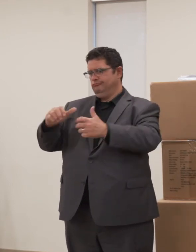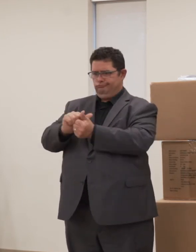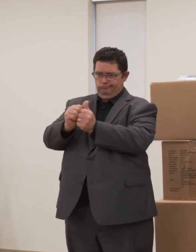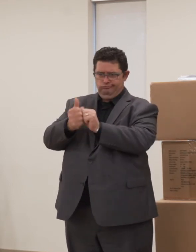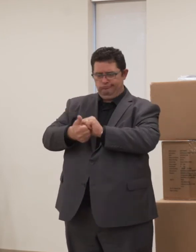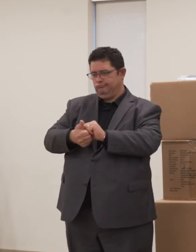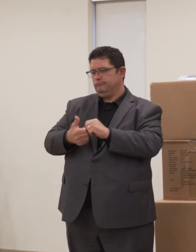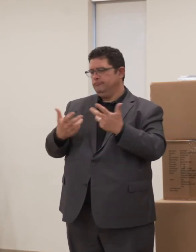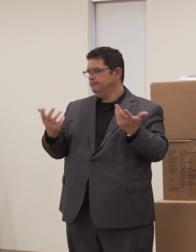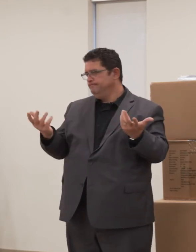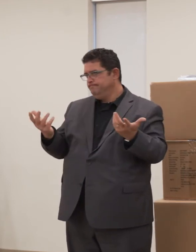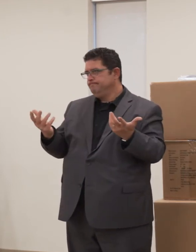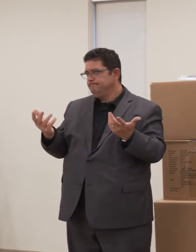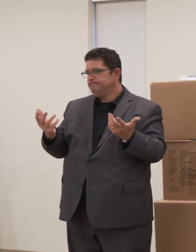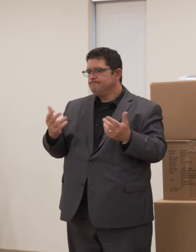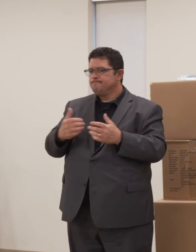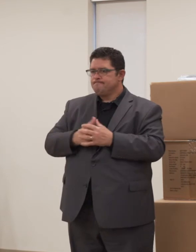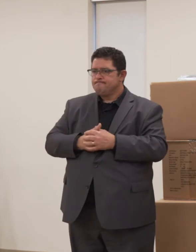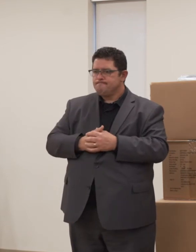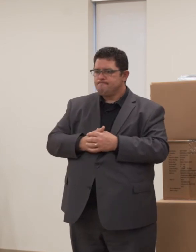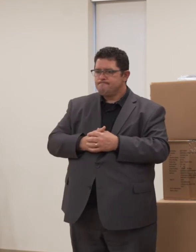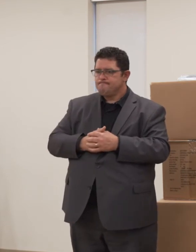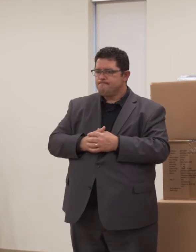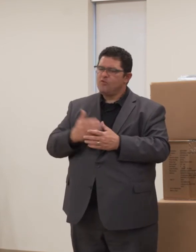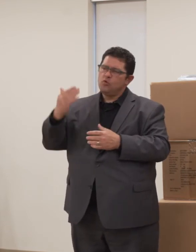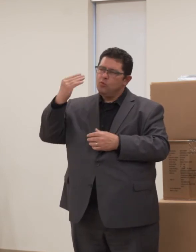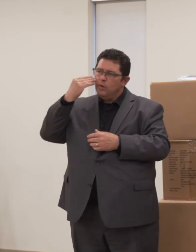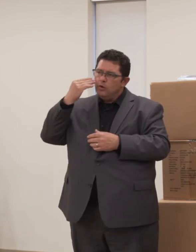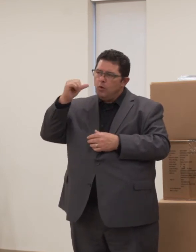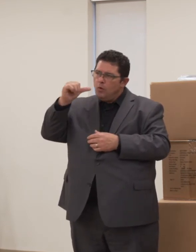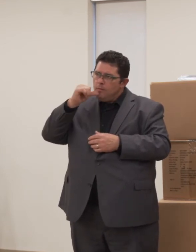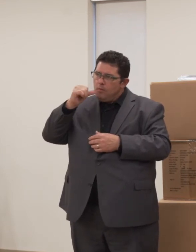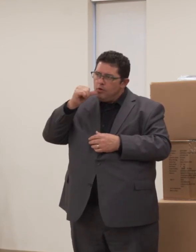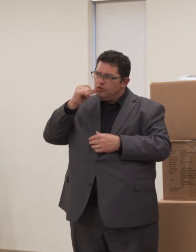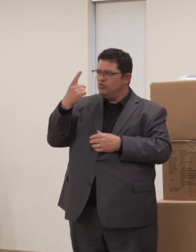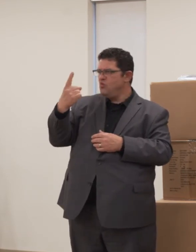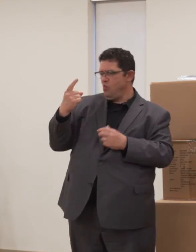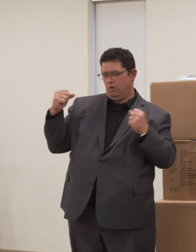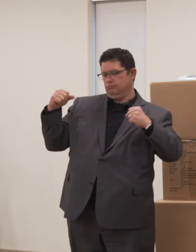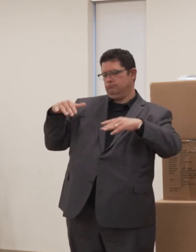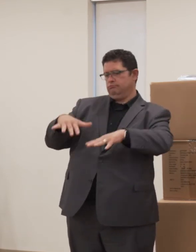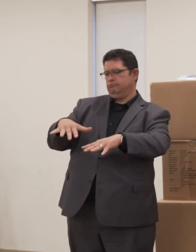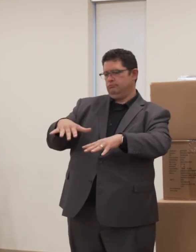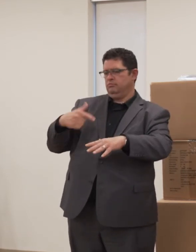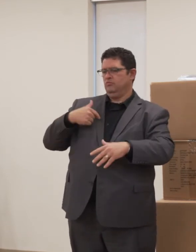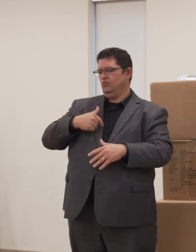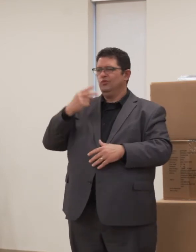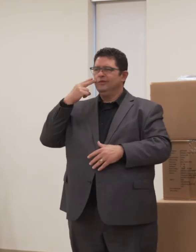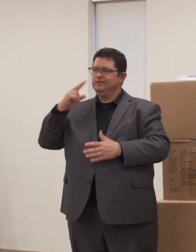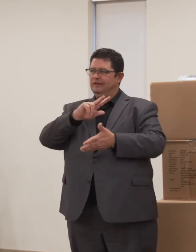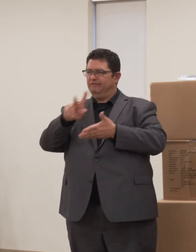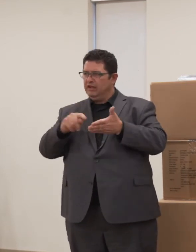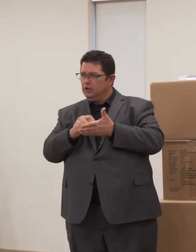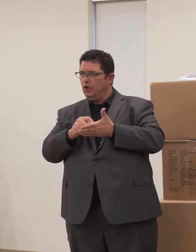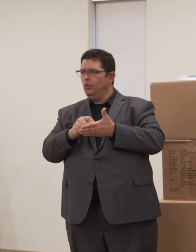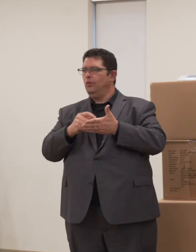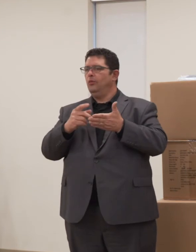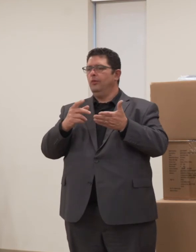cases right now. So we know the bars is one gathering spot. We've seen the video. We've